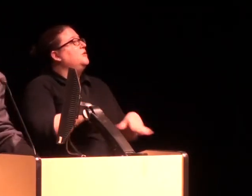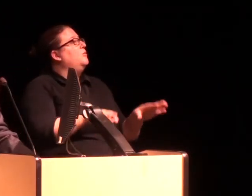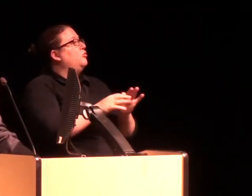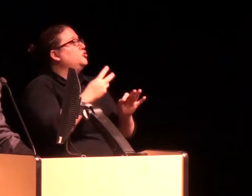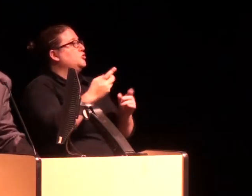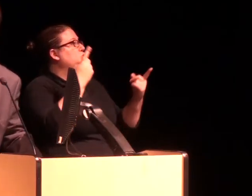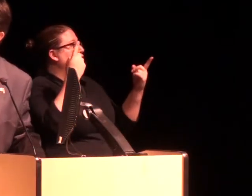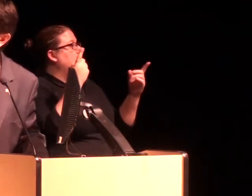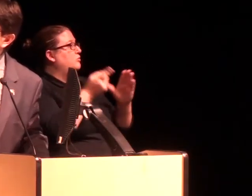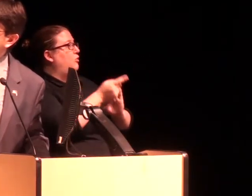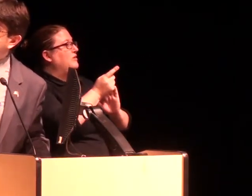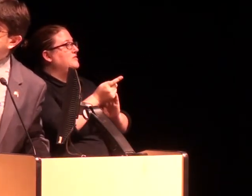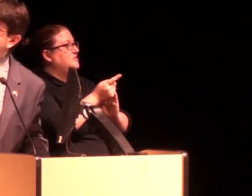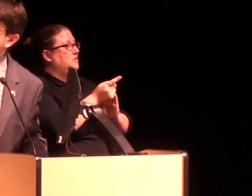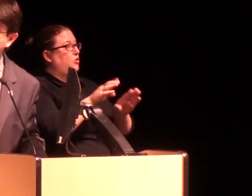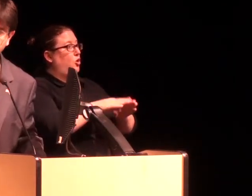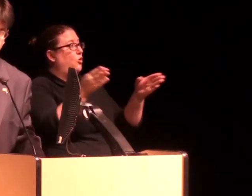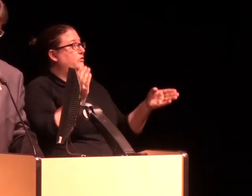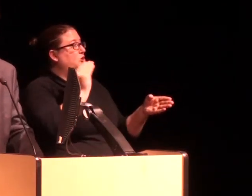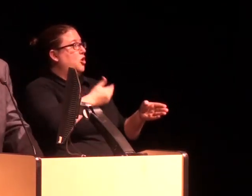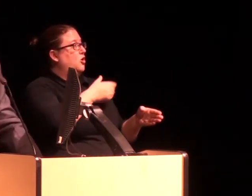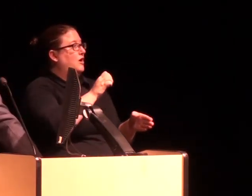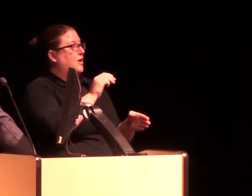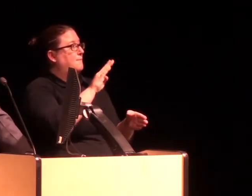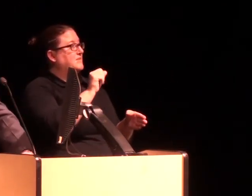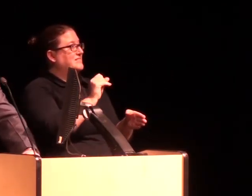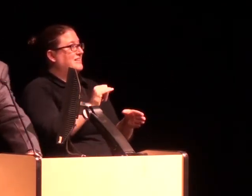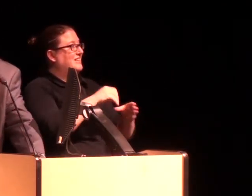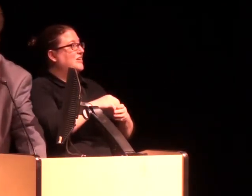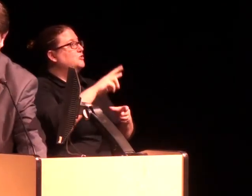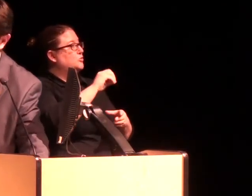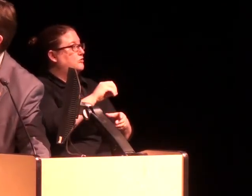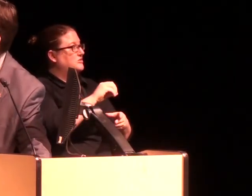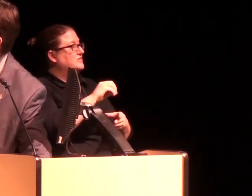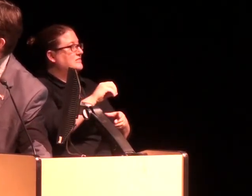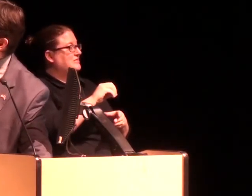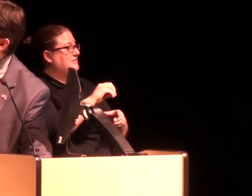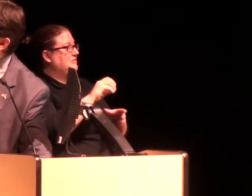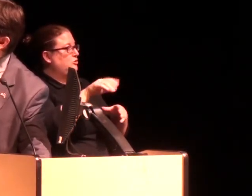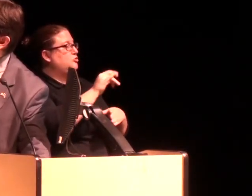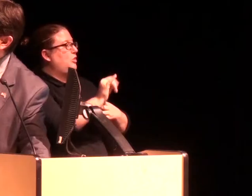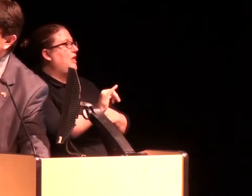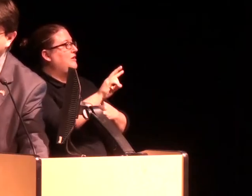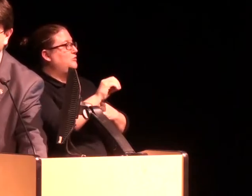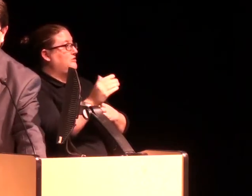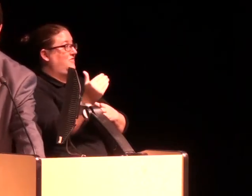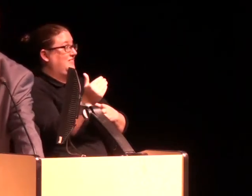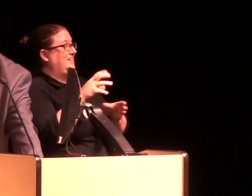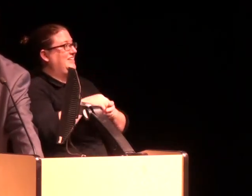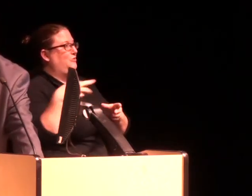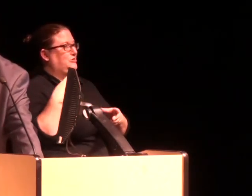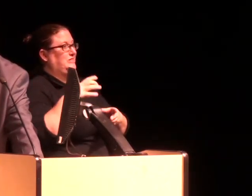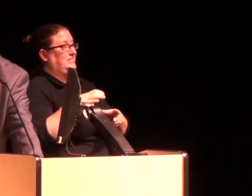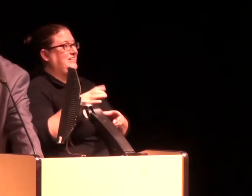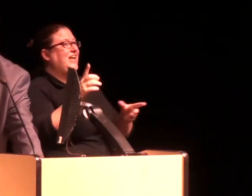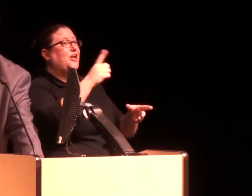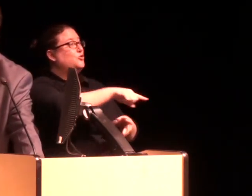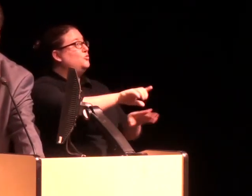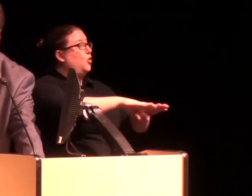We reopened our embassy in Washington, D.C., July 2015, and you reopened your embassy in Cuba